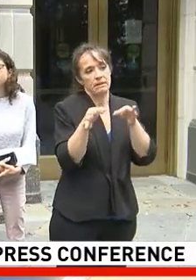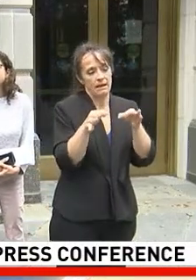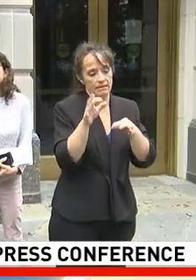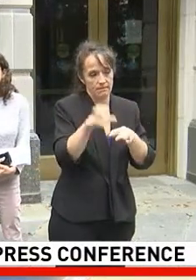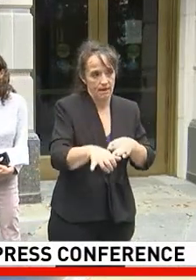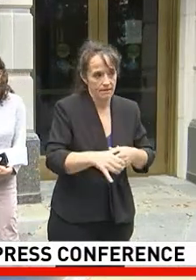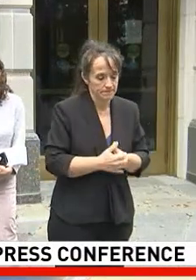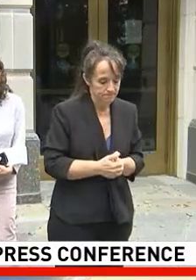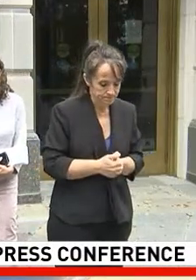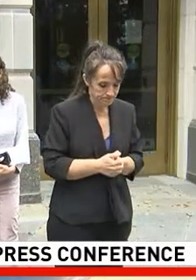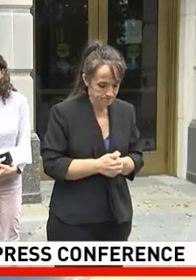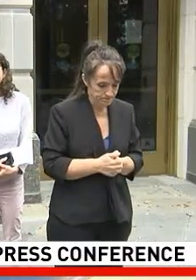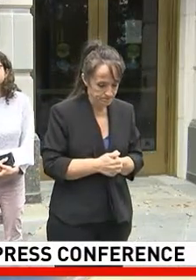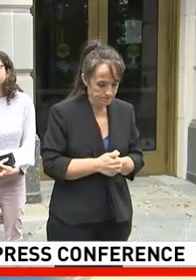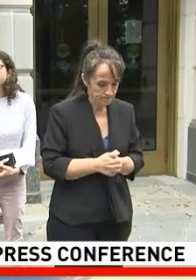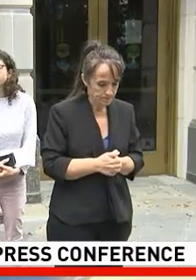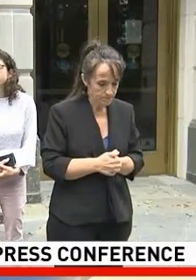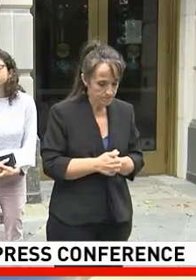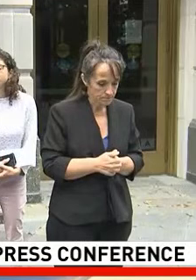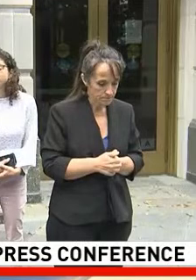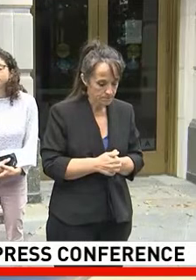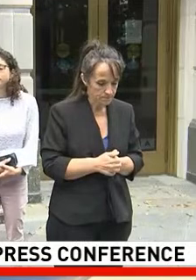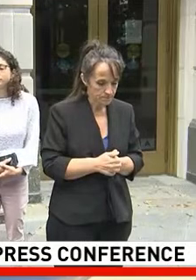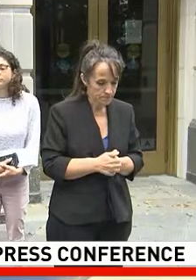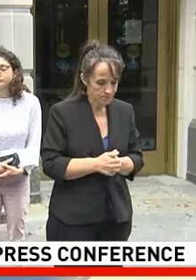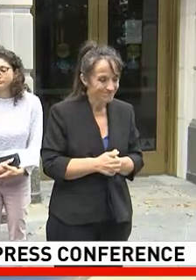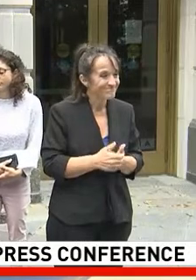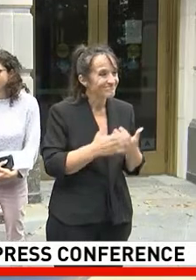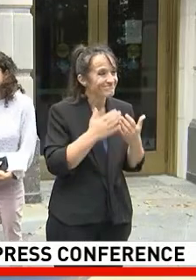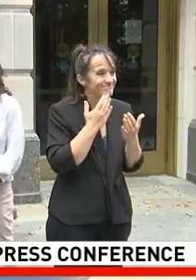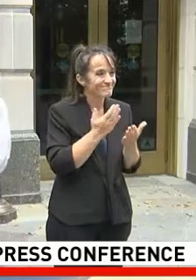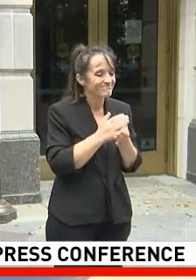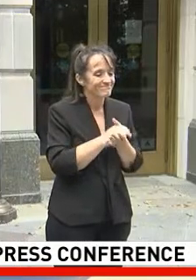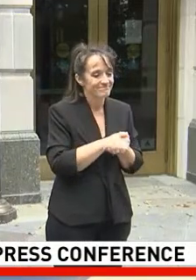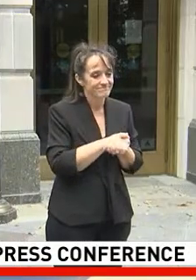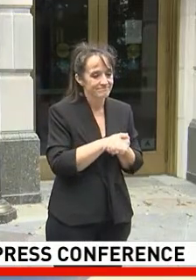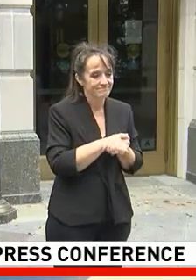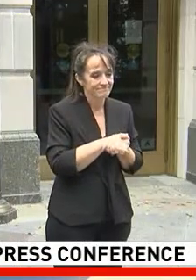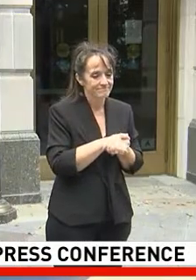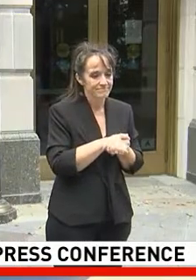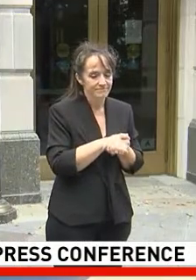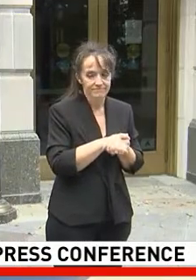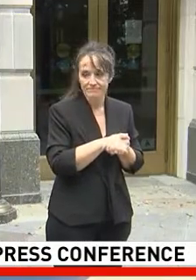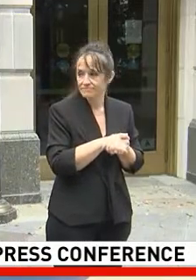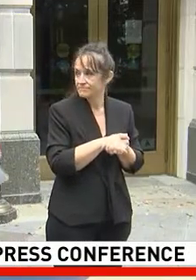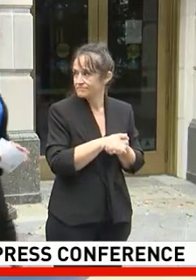information pertinent for this population of our community. Thank you.